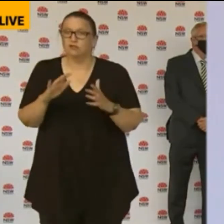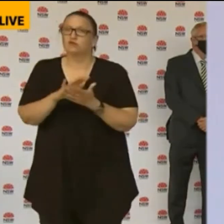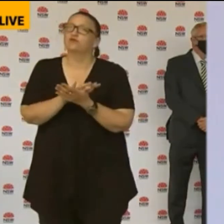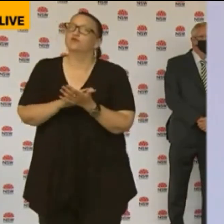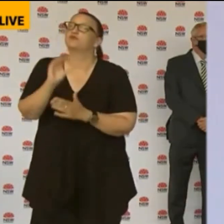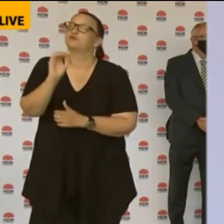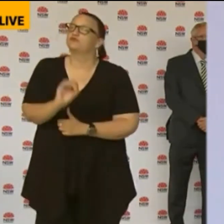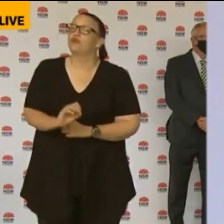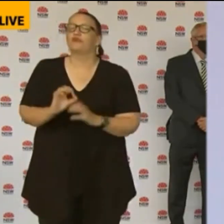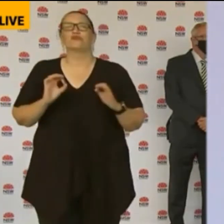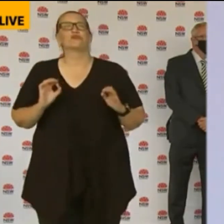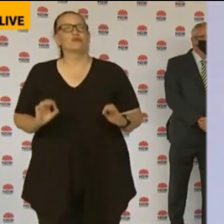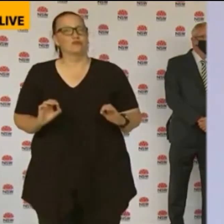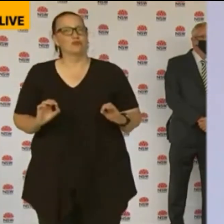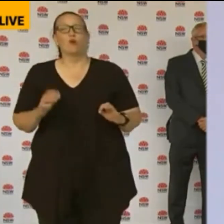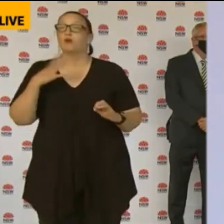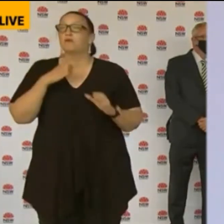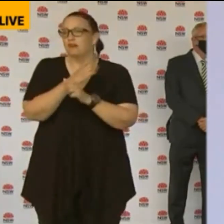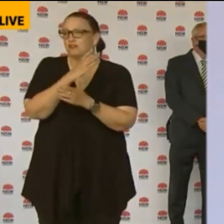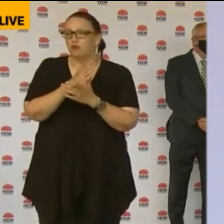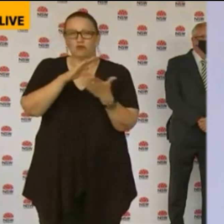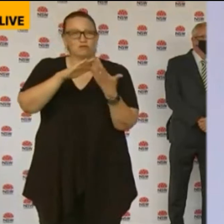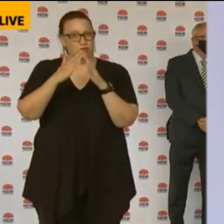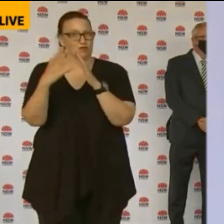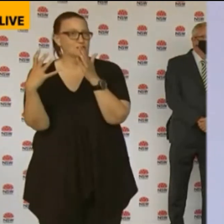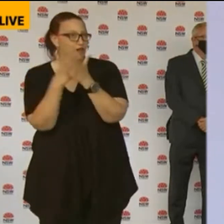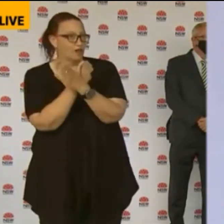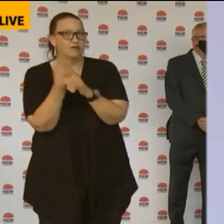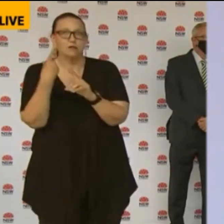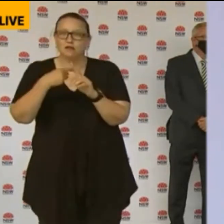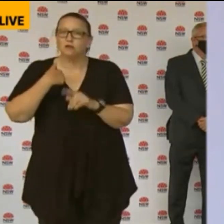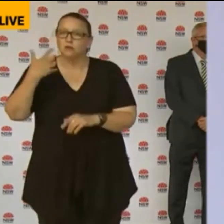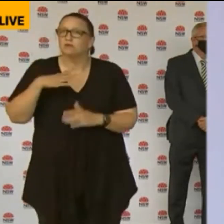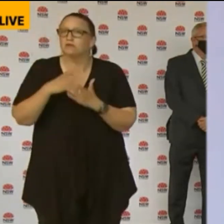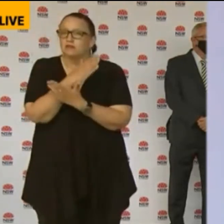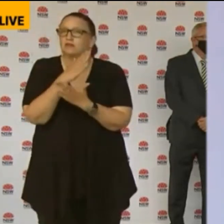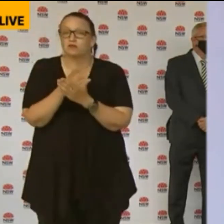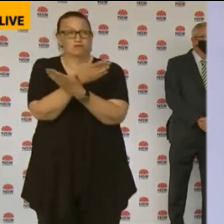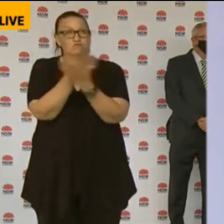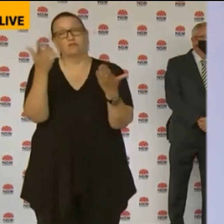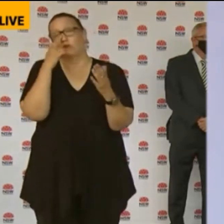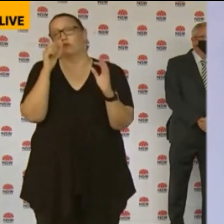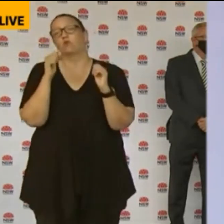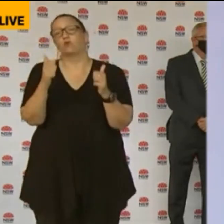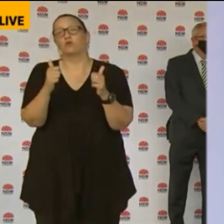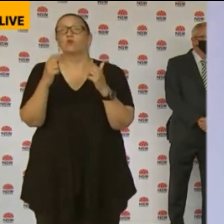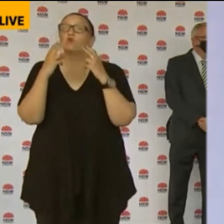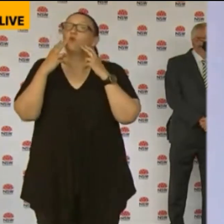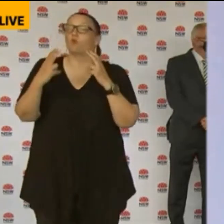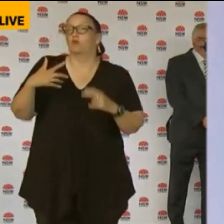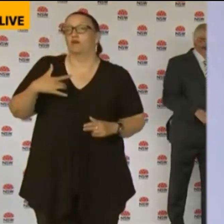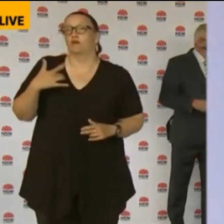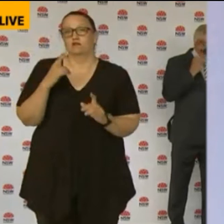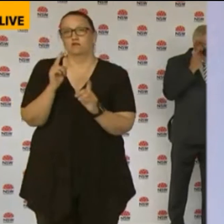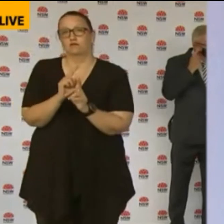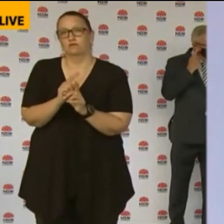that we're providing our citizens with as much opportunity to have a normal life as possible. I want to thank everybody for really respecting